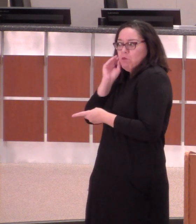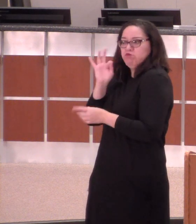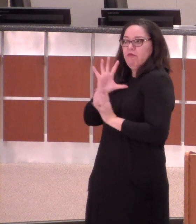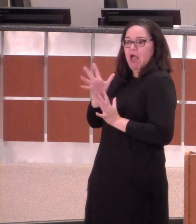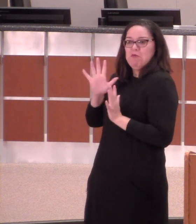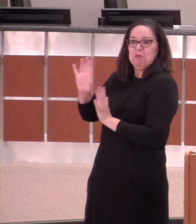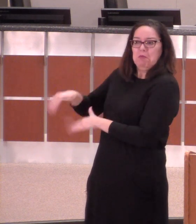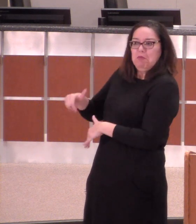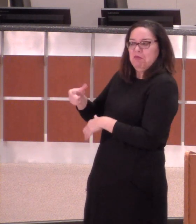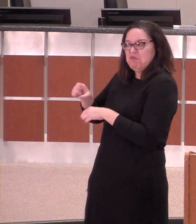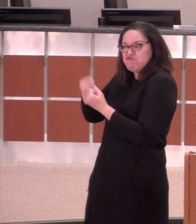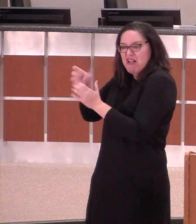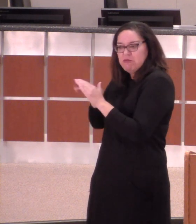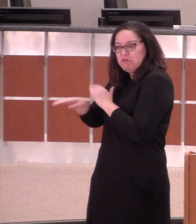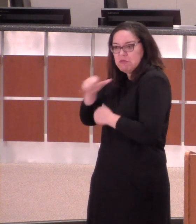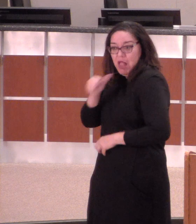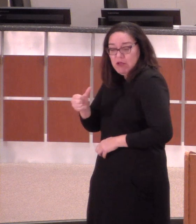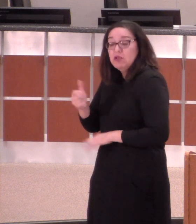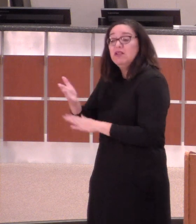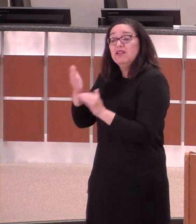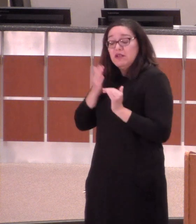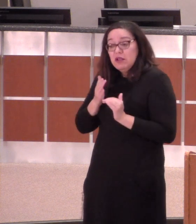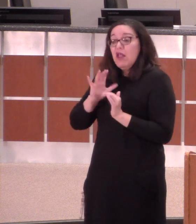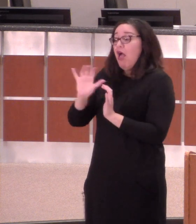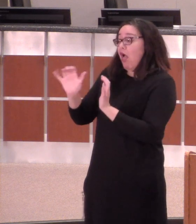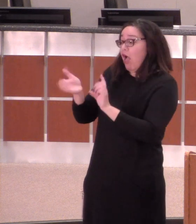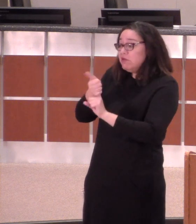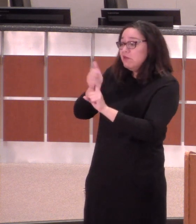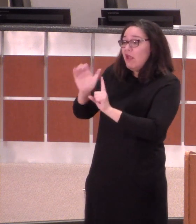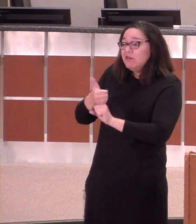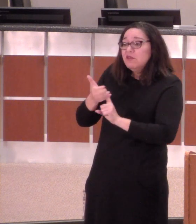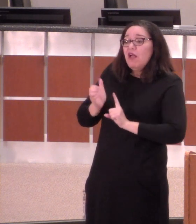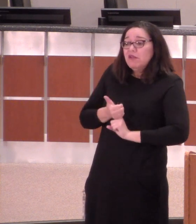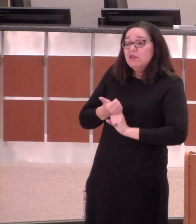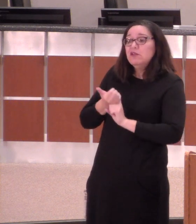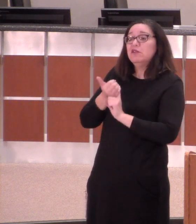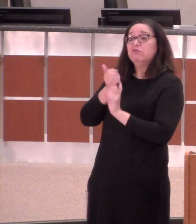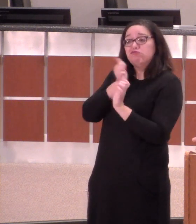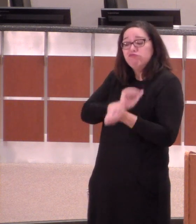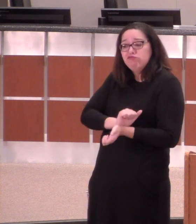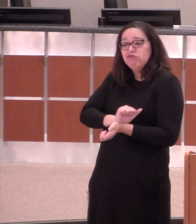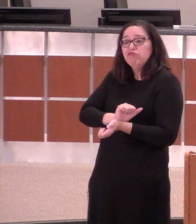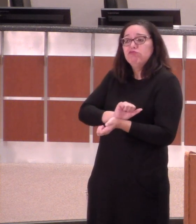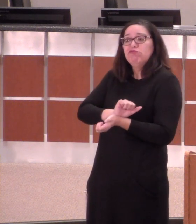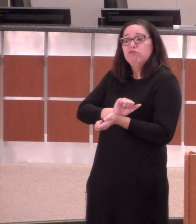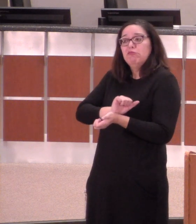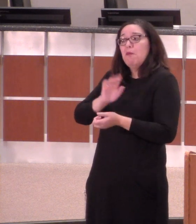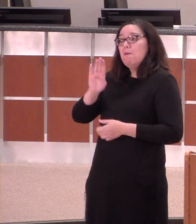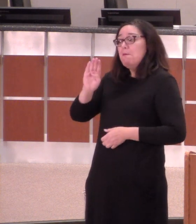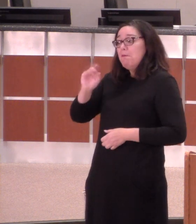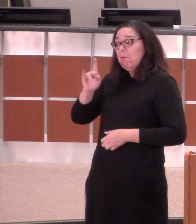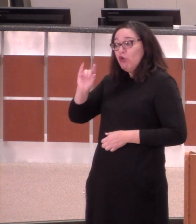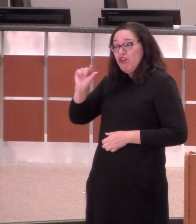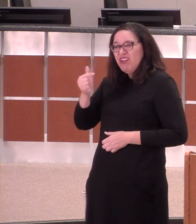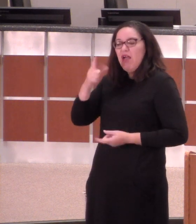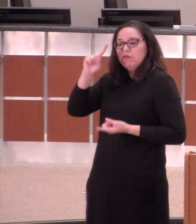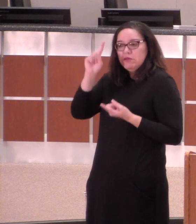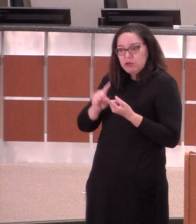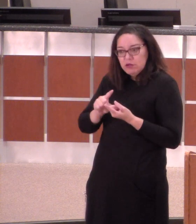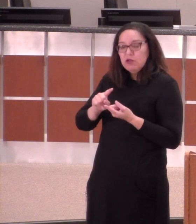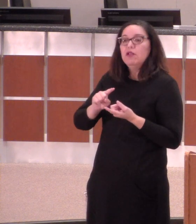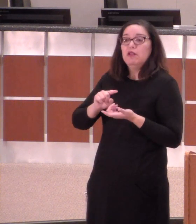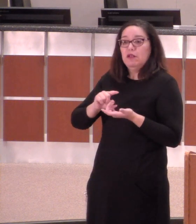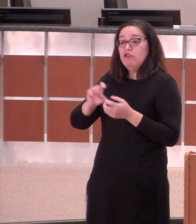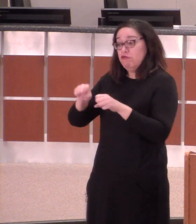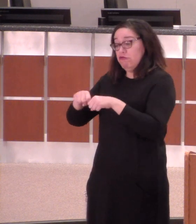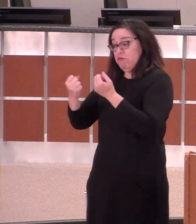Bookings are down, which goes with reported crimes are a little bit down, and also whether,